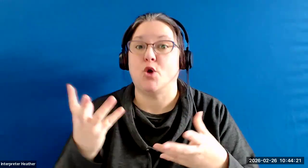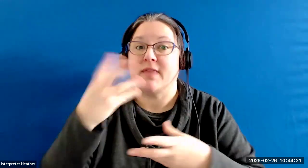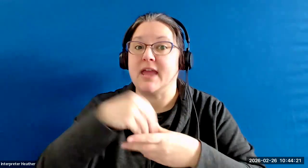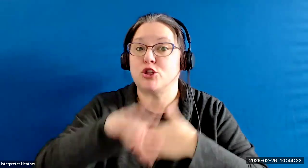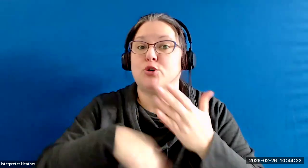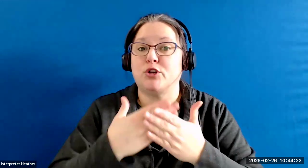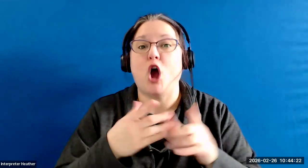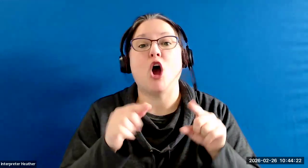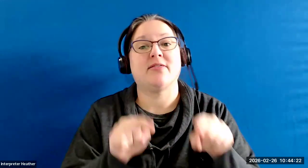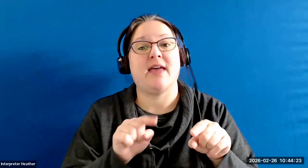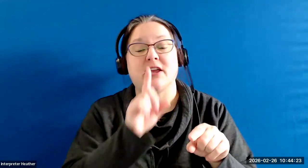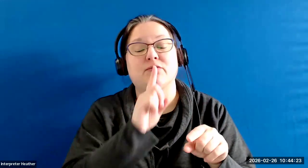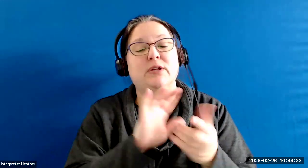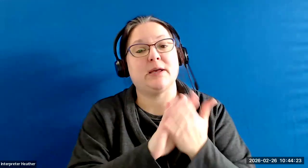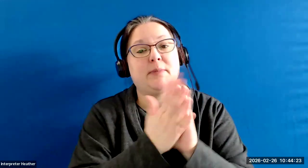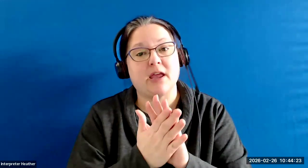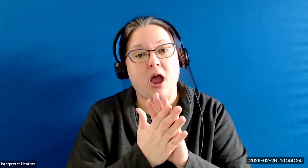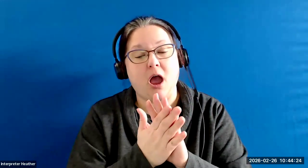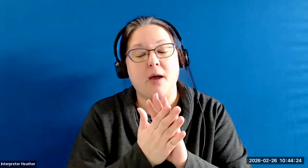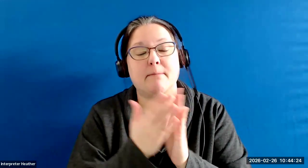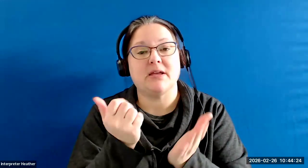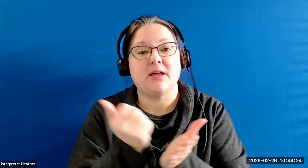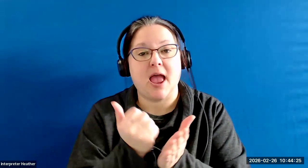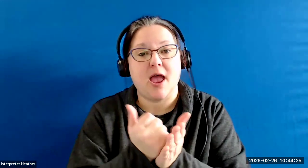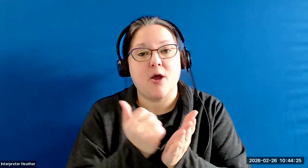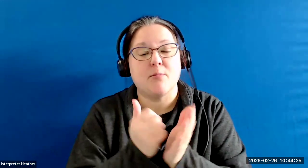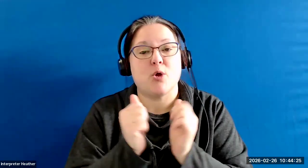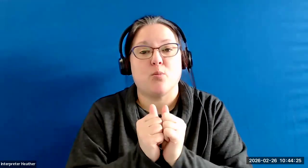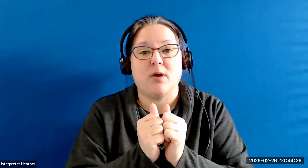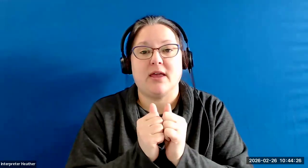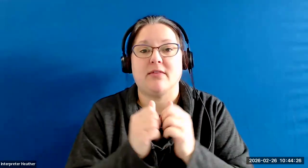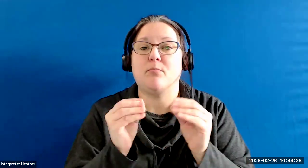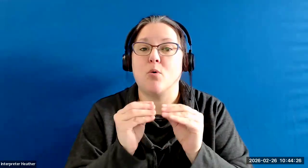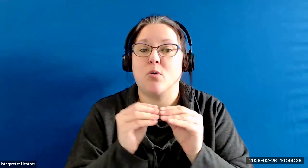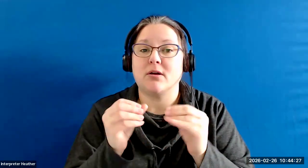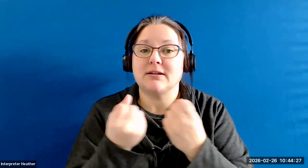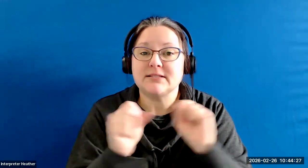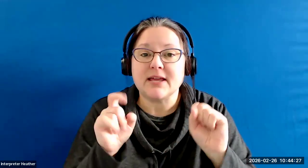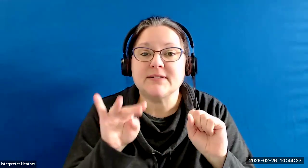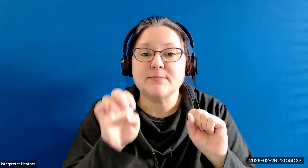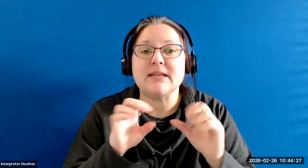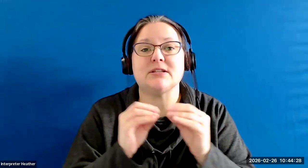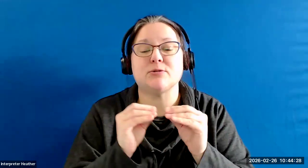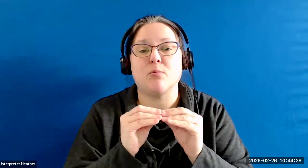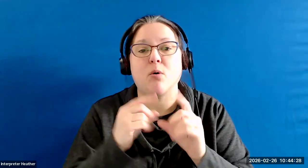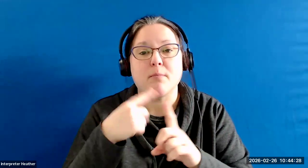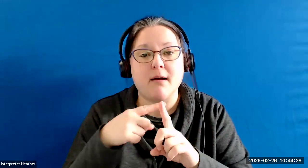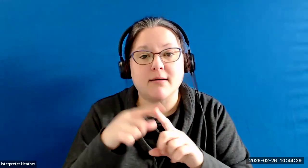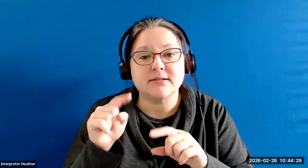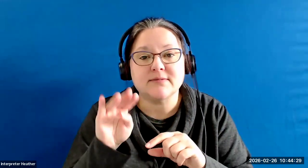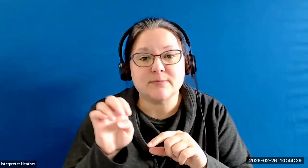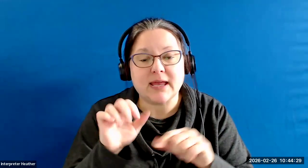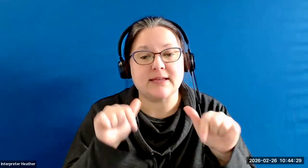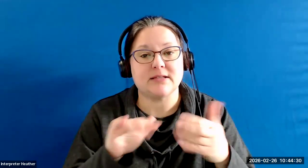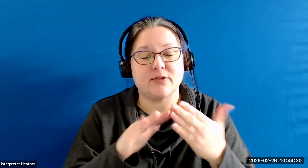a pillar in progressive spaces in Oakland. Um, they